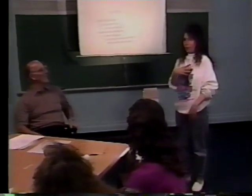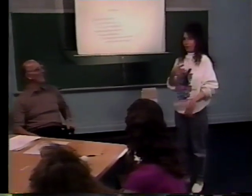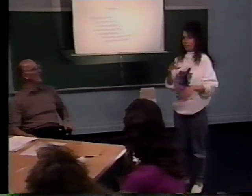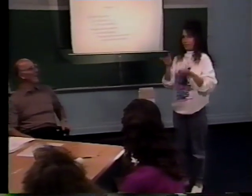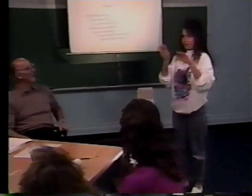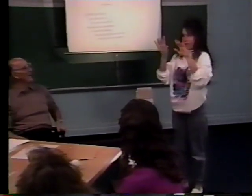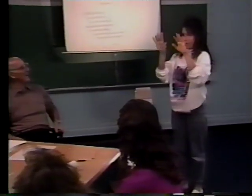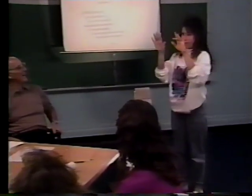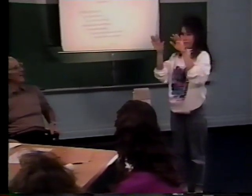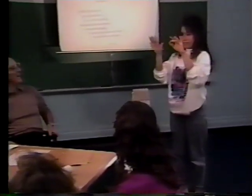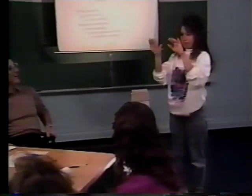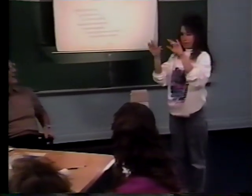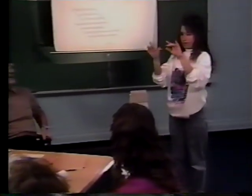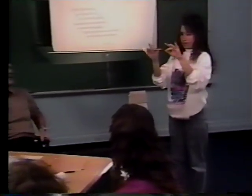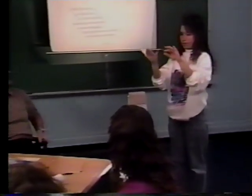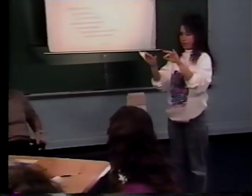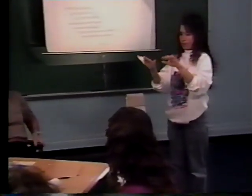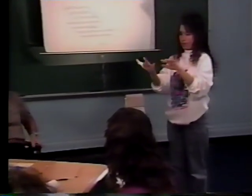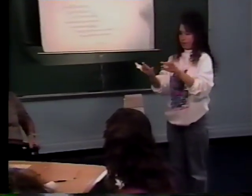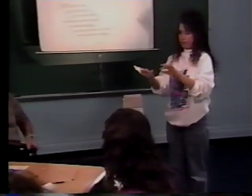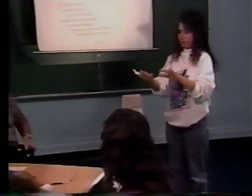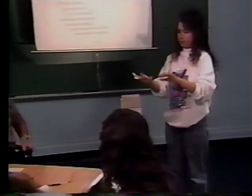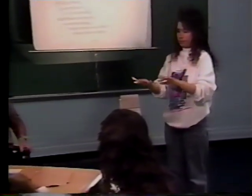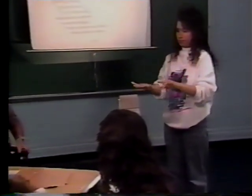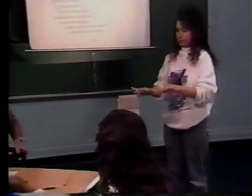White flakes coming.